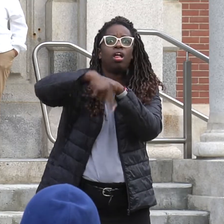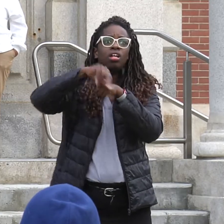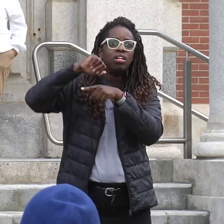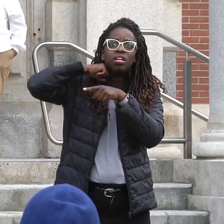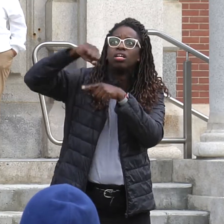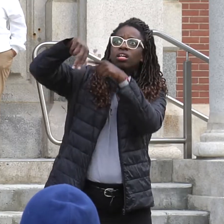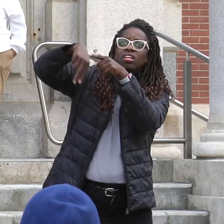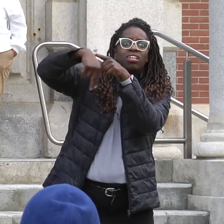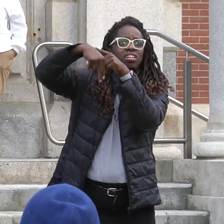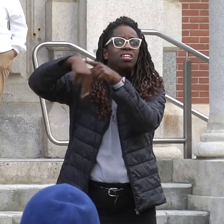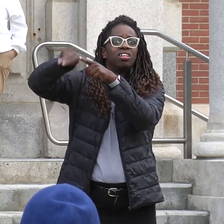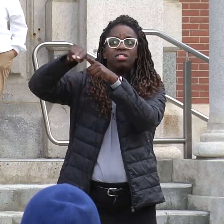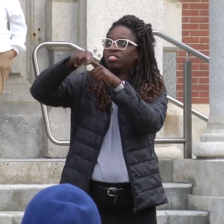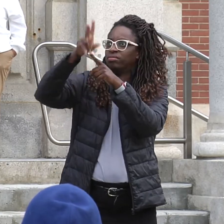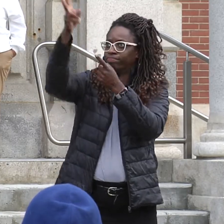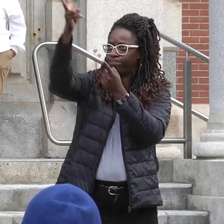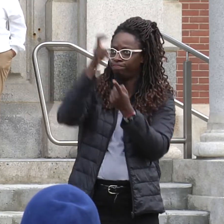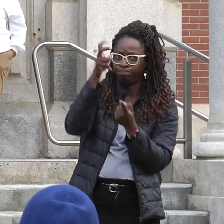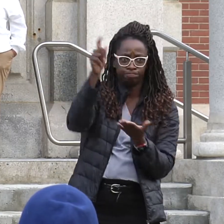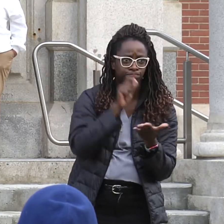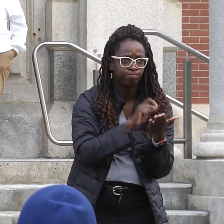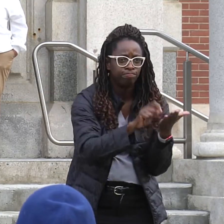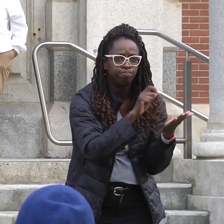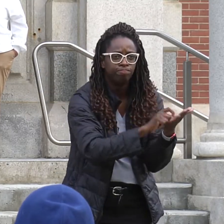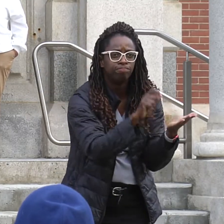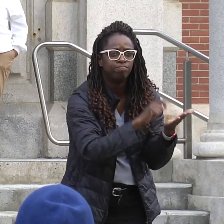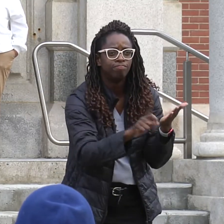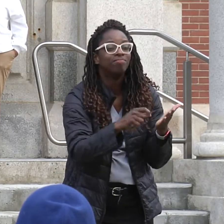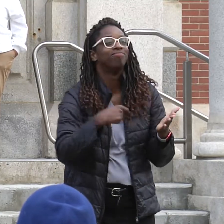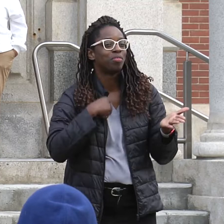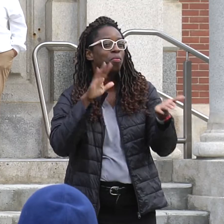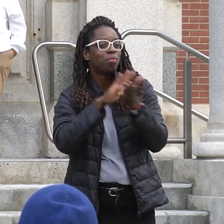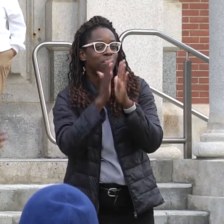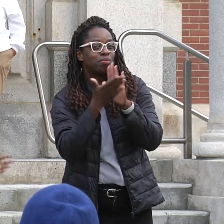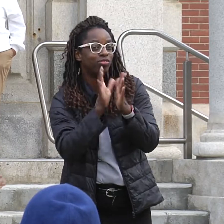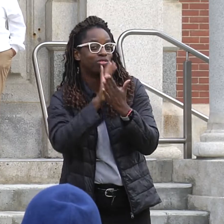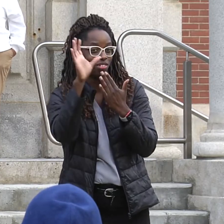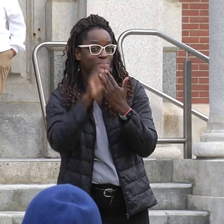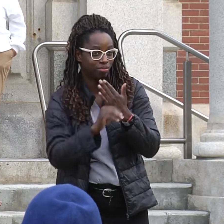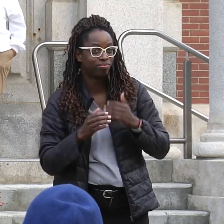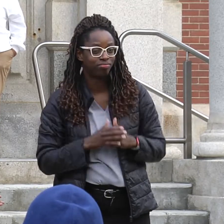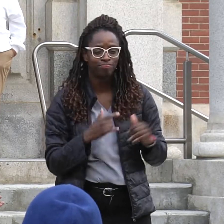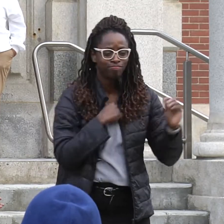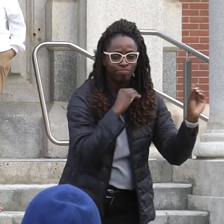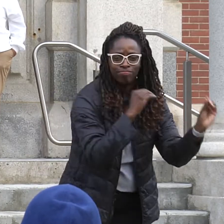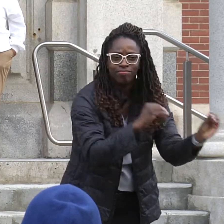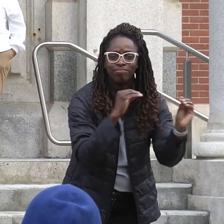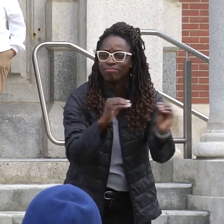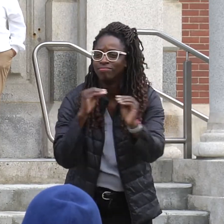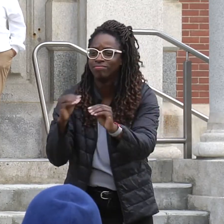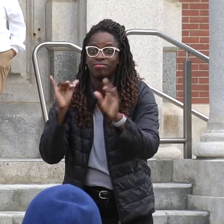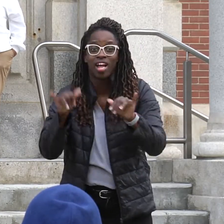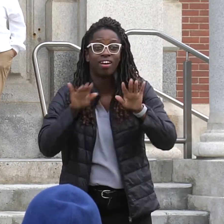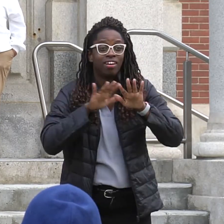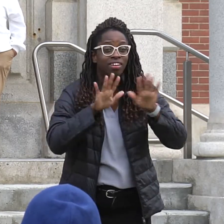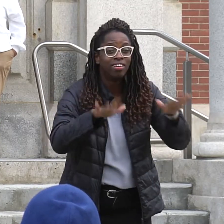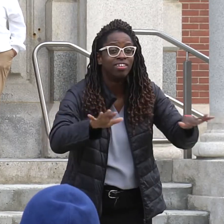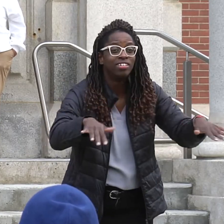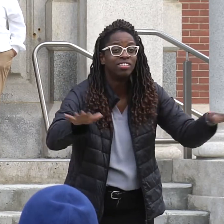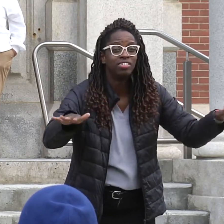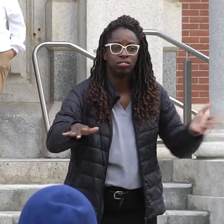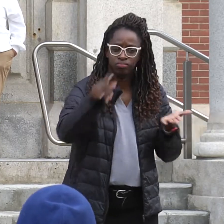will heavily influence what hereafter comes. Keep watch as it all unfolds. My mark in this